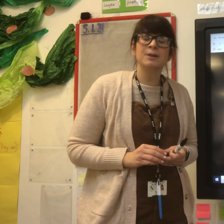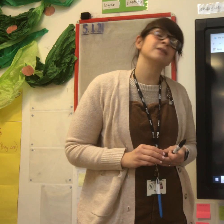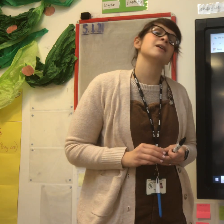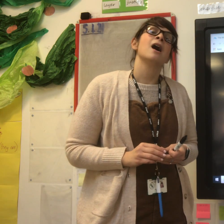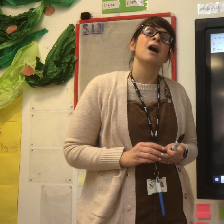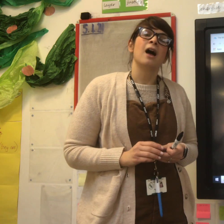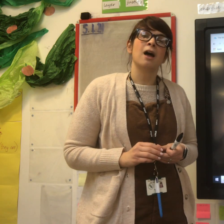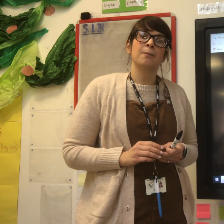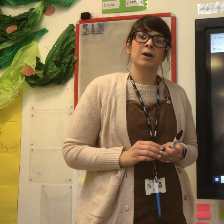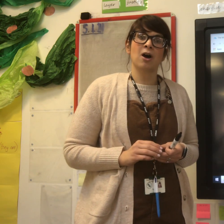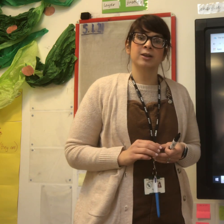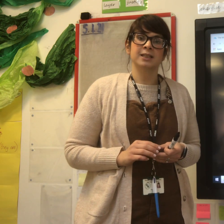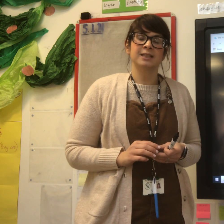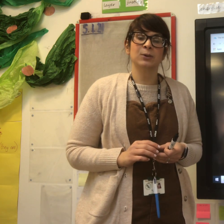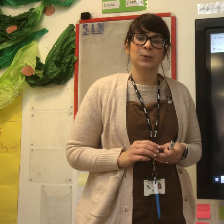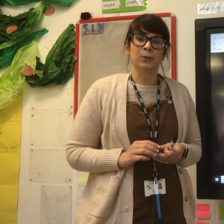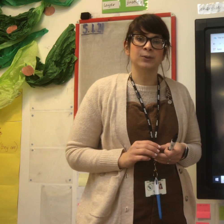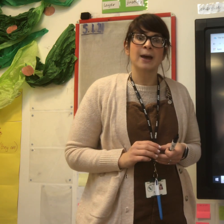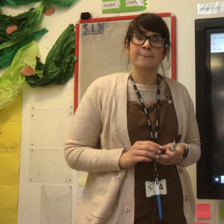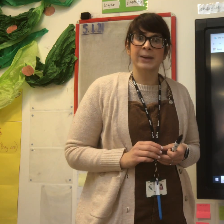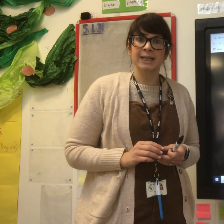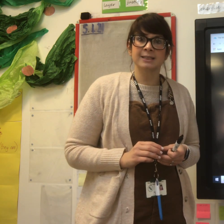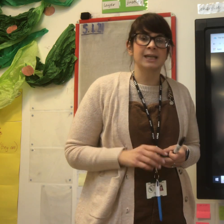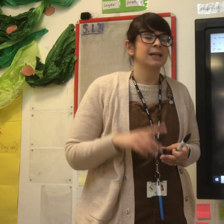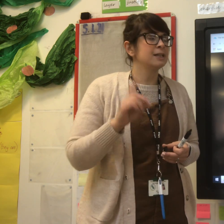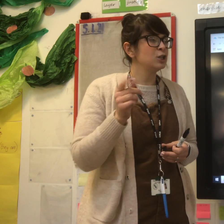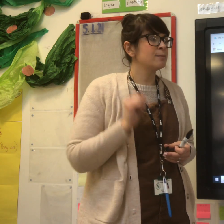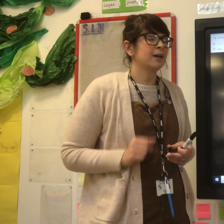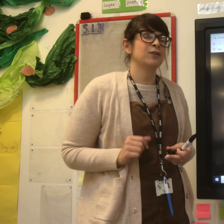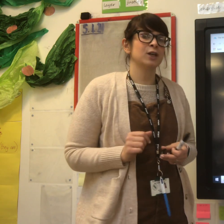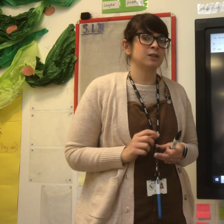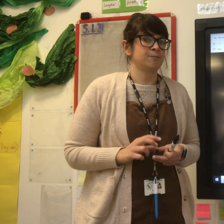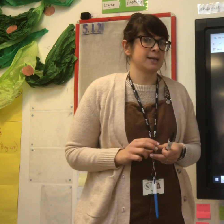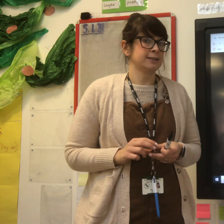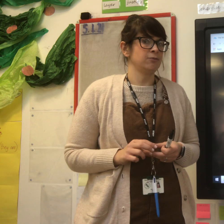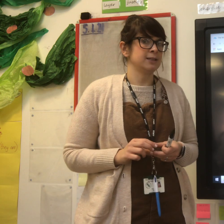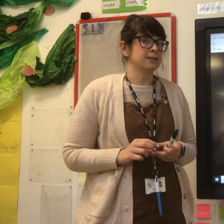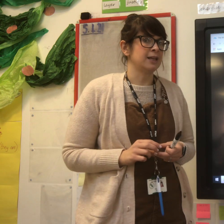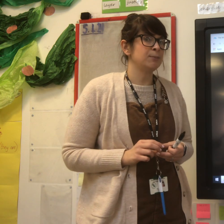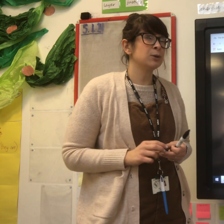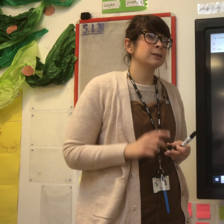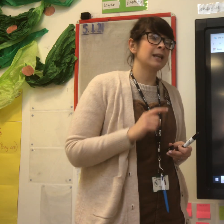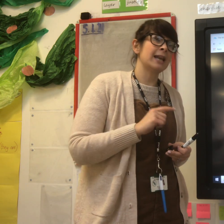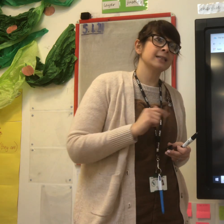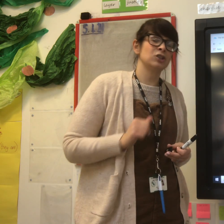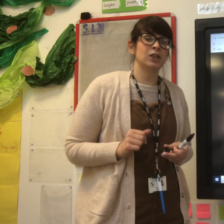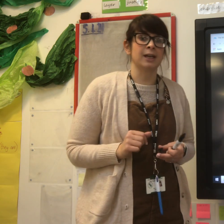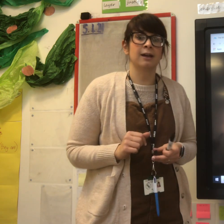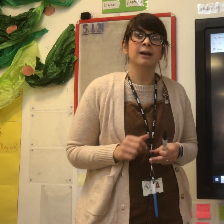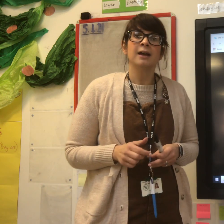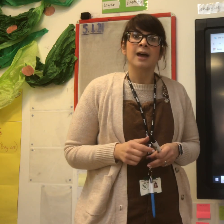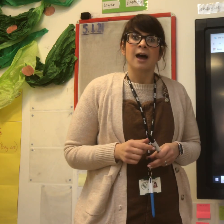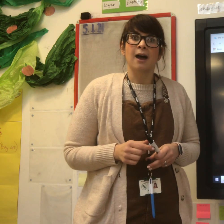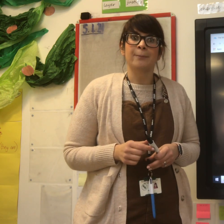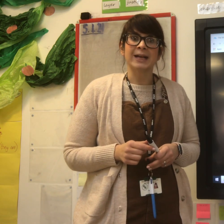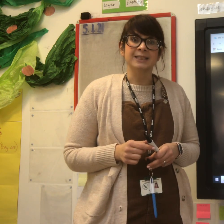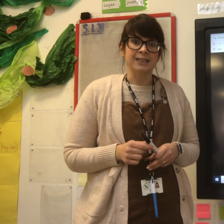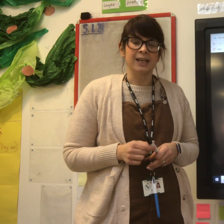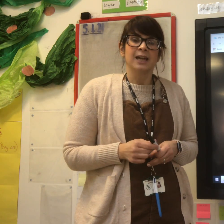famous artist called Banksy. And you might have heard of Banksy recently because last year Banksy